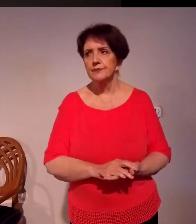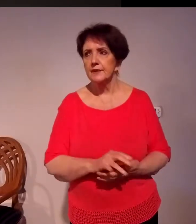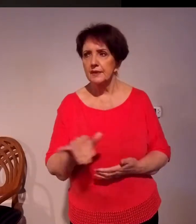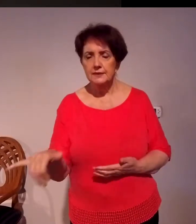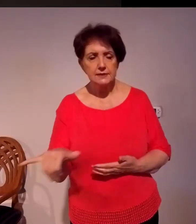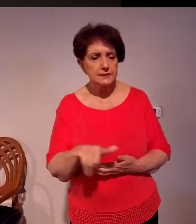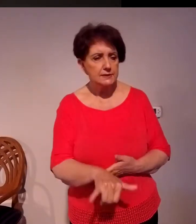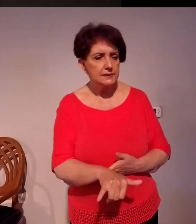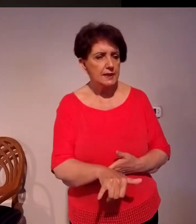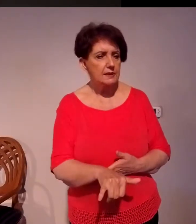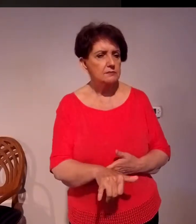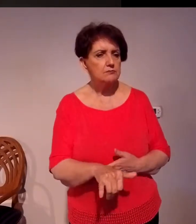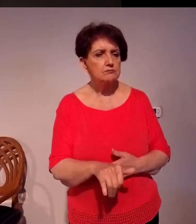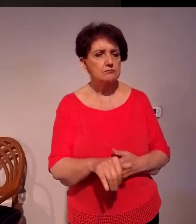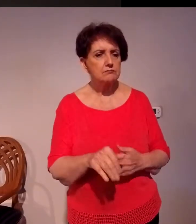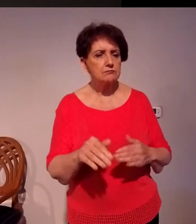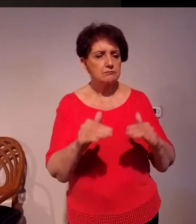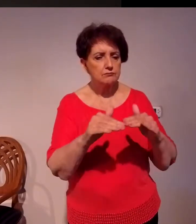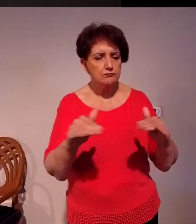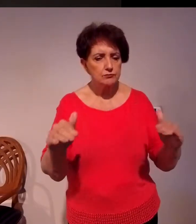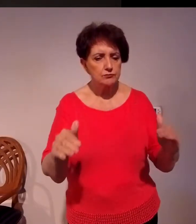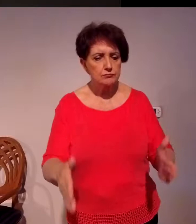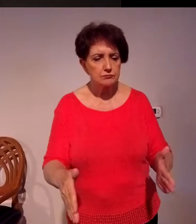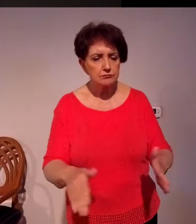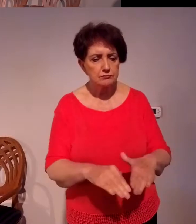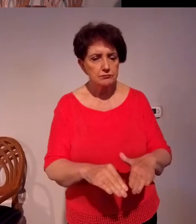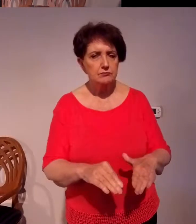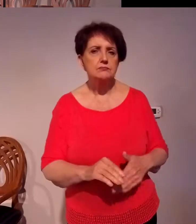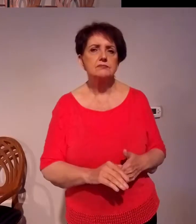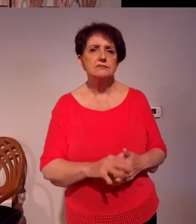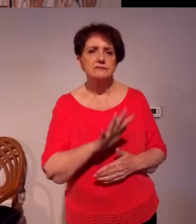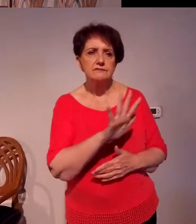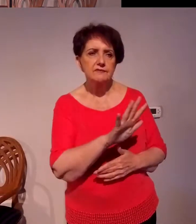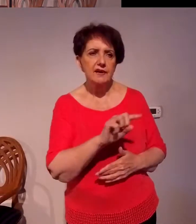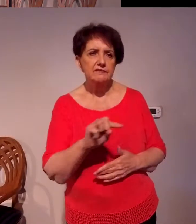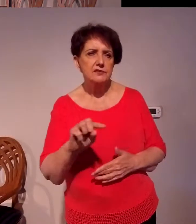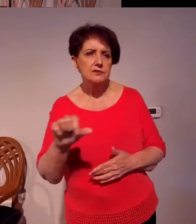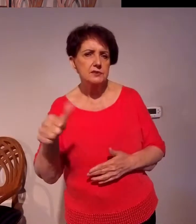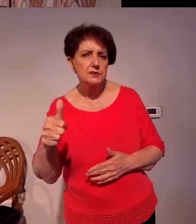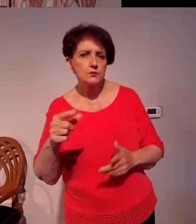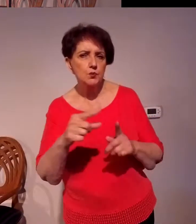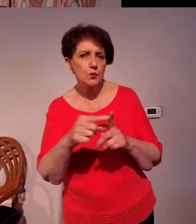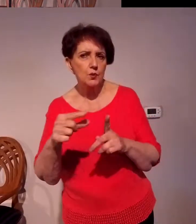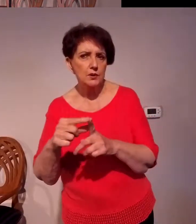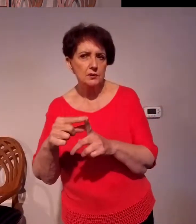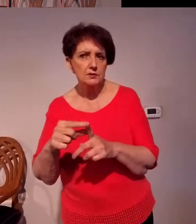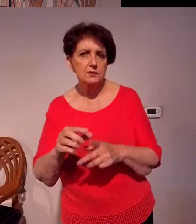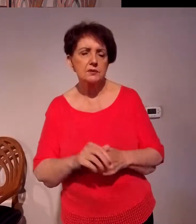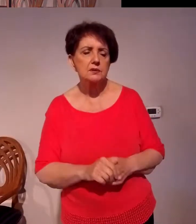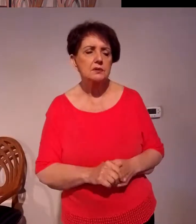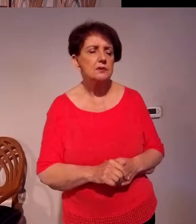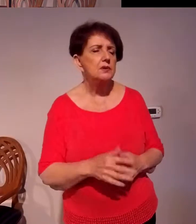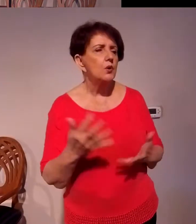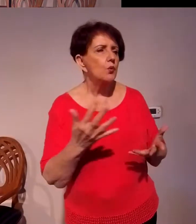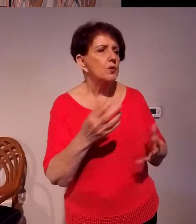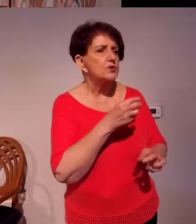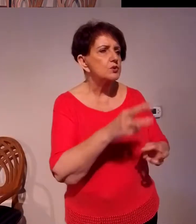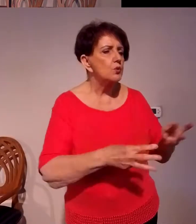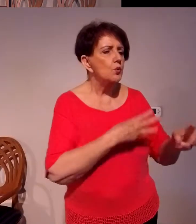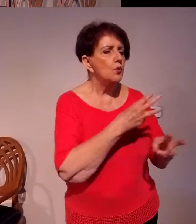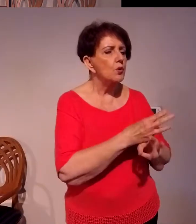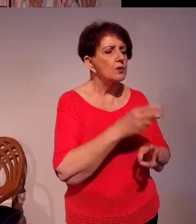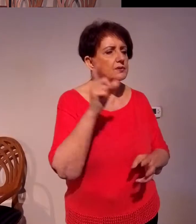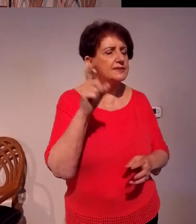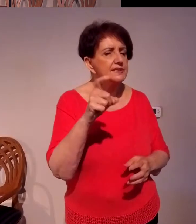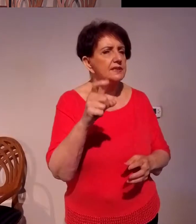Same parameter, 5 to 10 words. What does the world need from the teachings of science